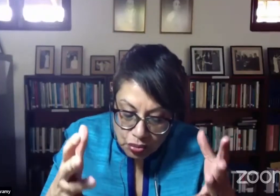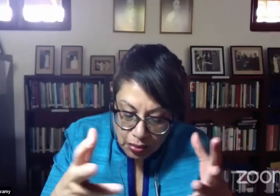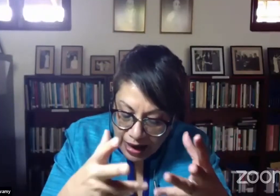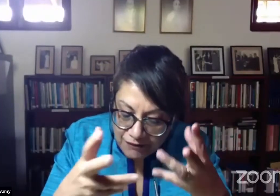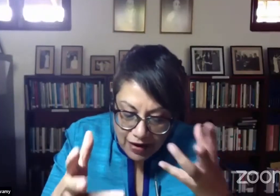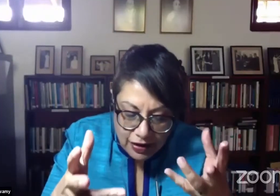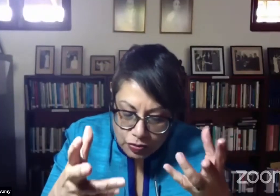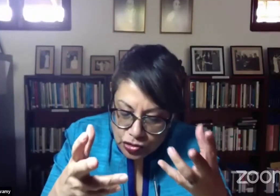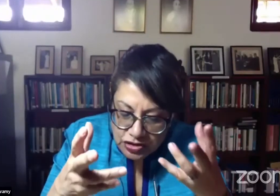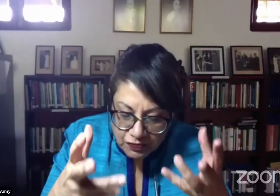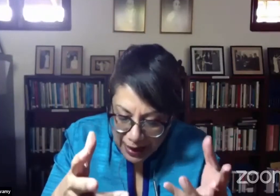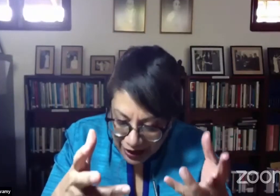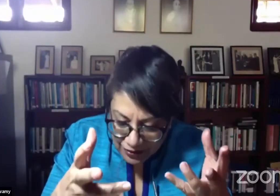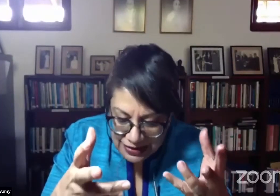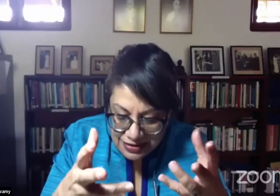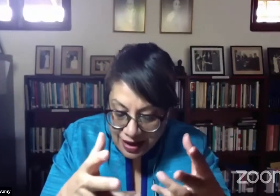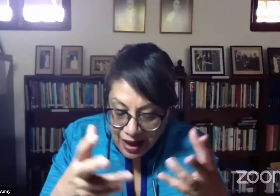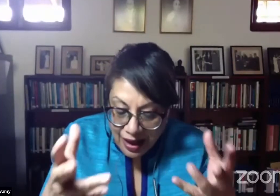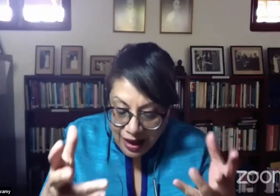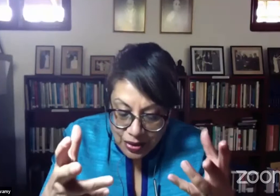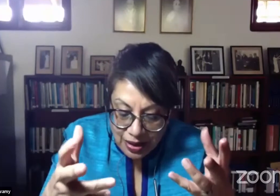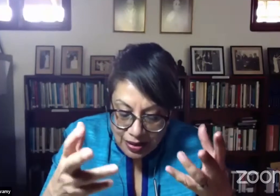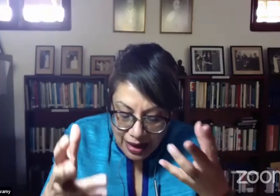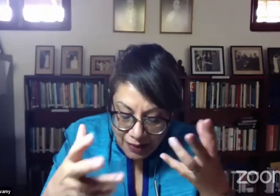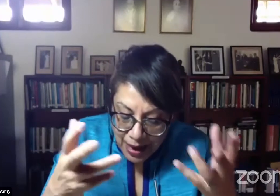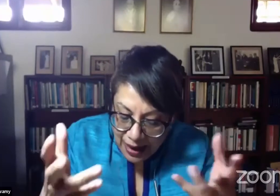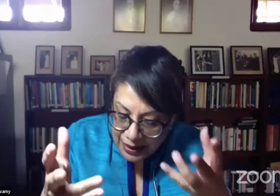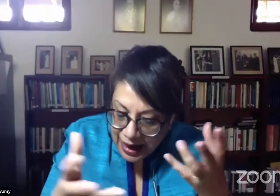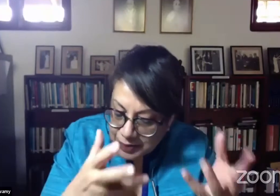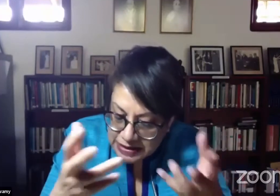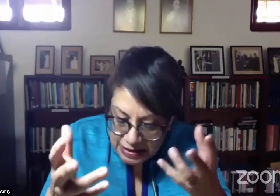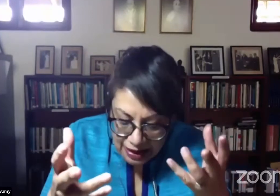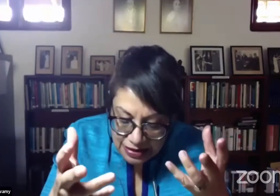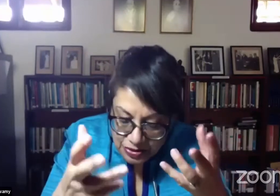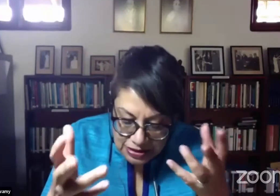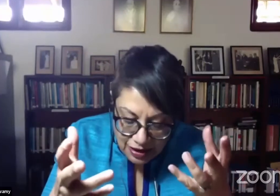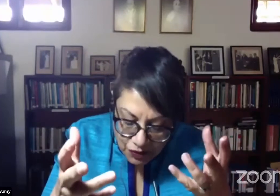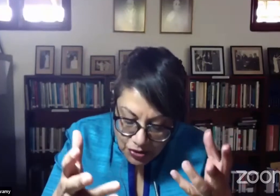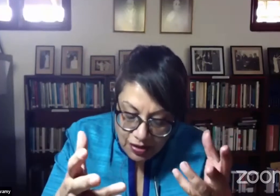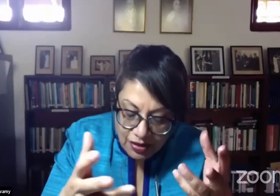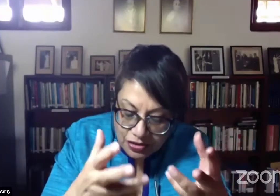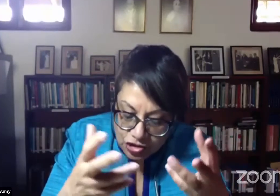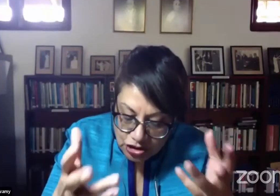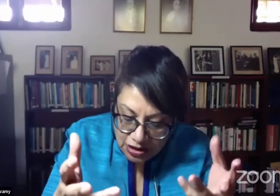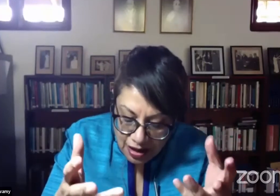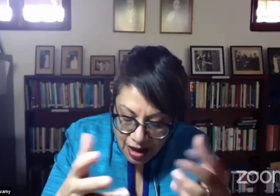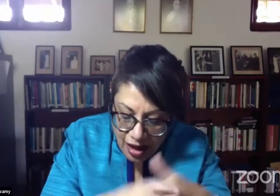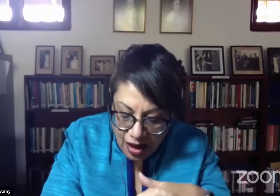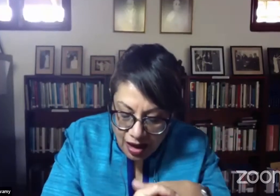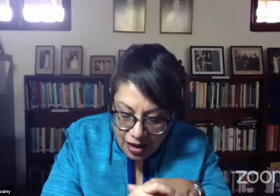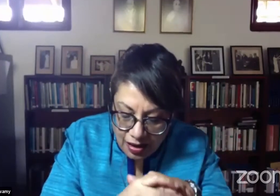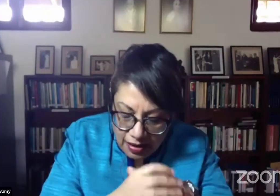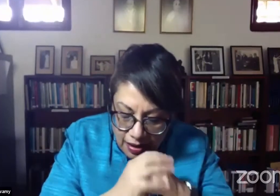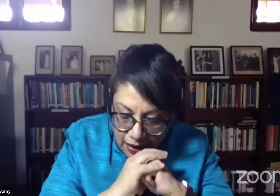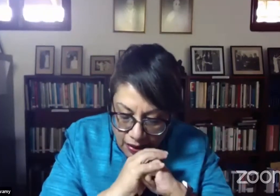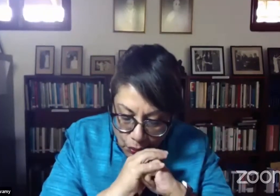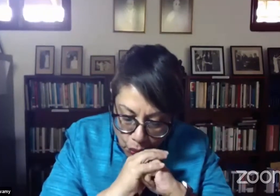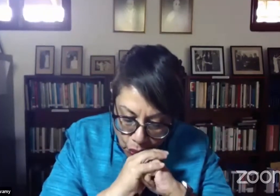who had very abusive parents. And when a young man came and said he was in love with her, she